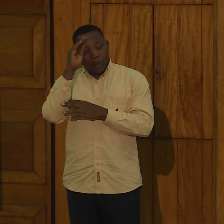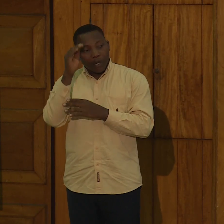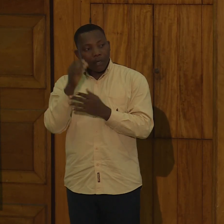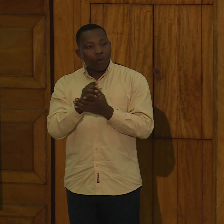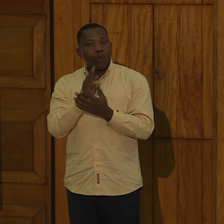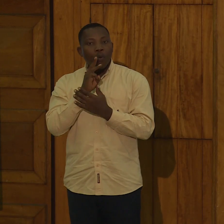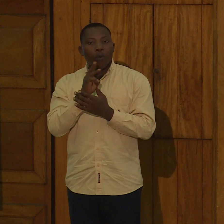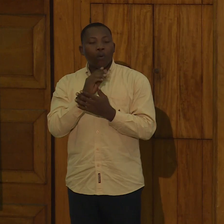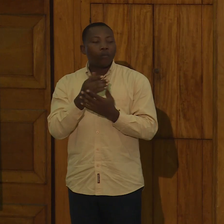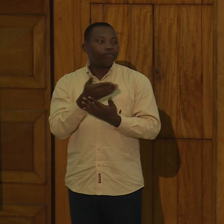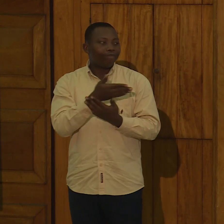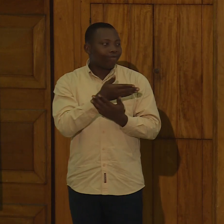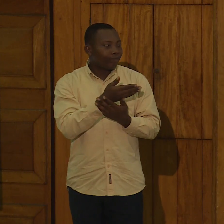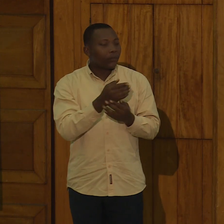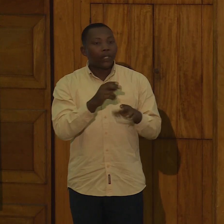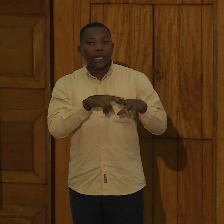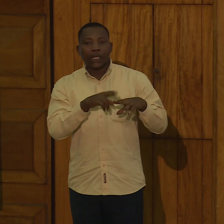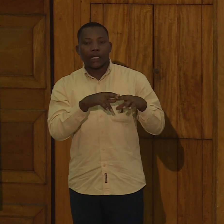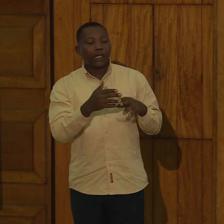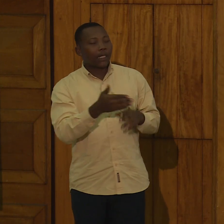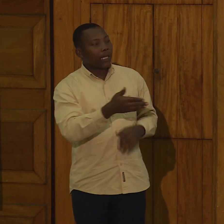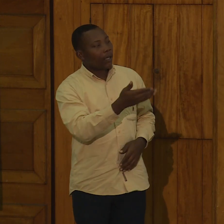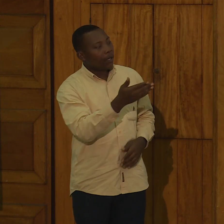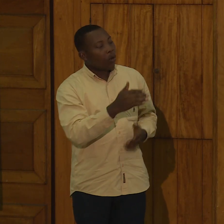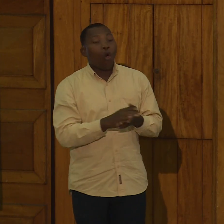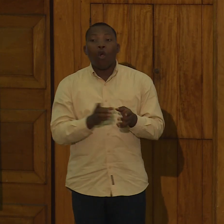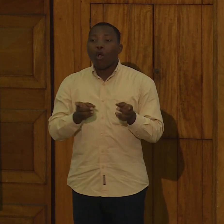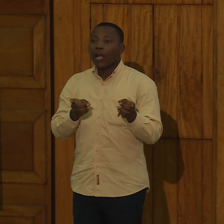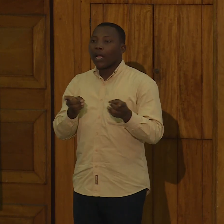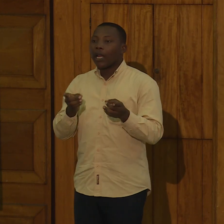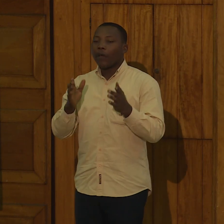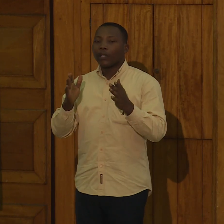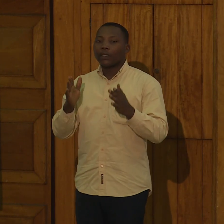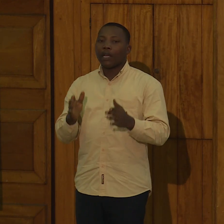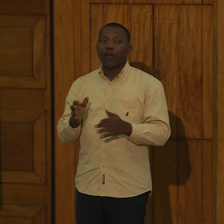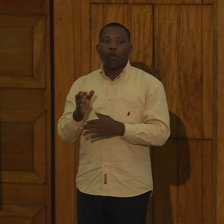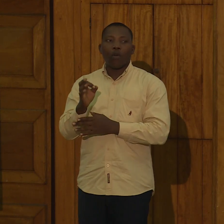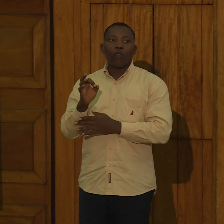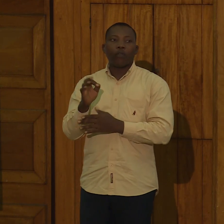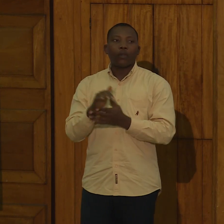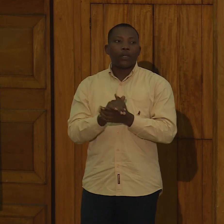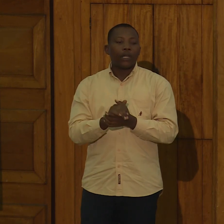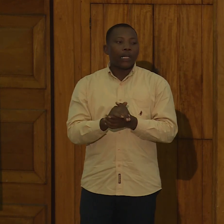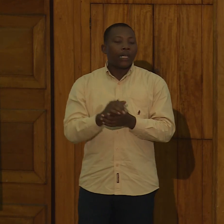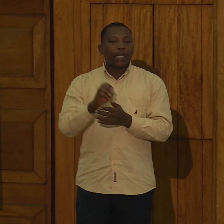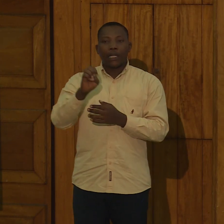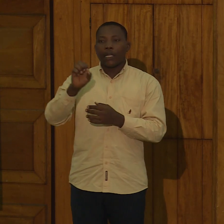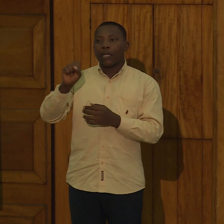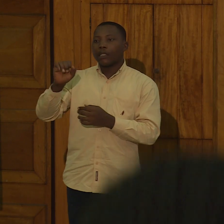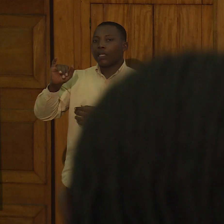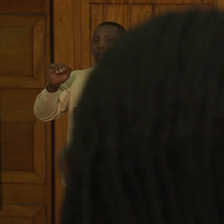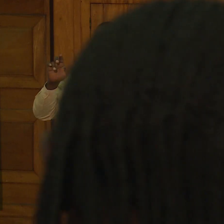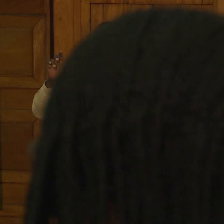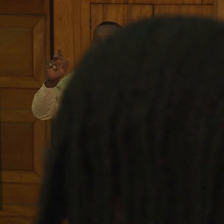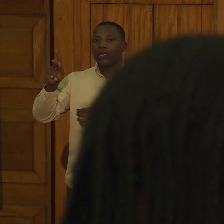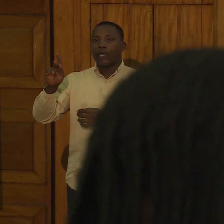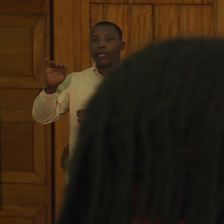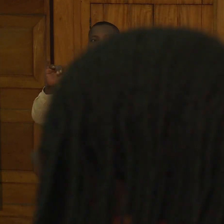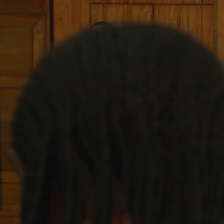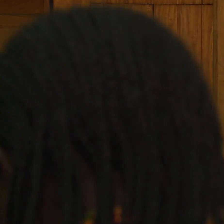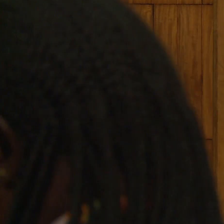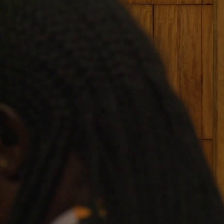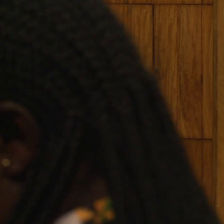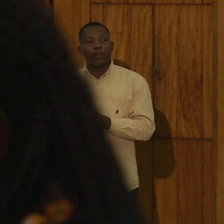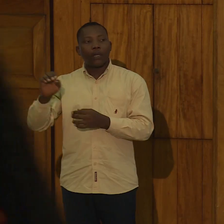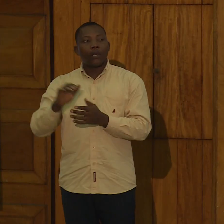have here in front, who is the director of the Zichire organization. The presentation